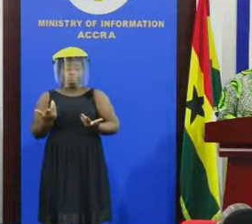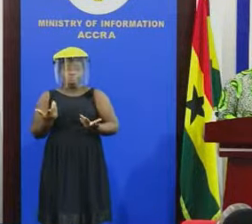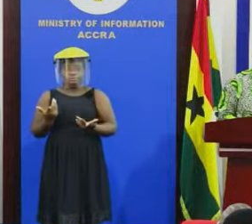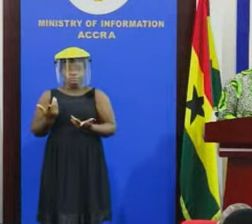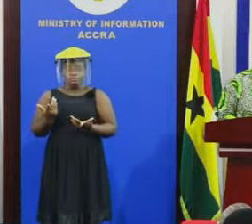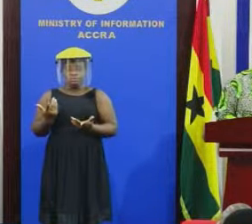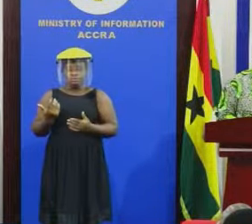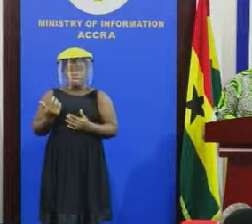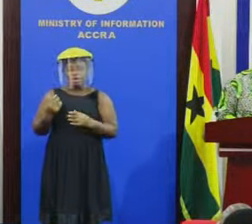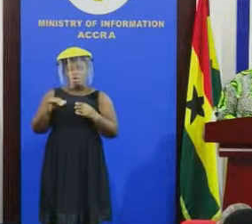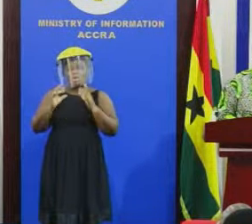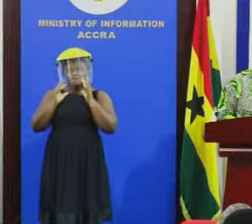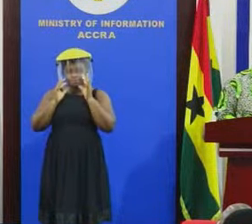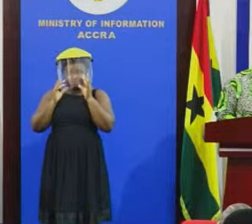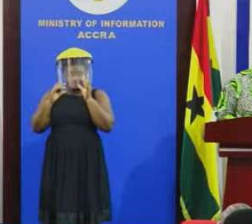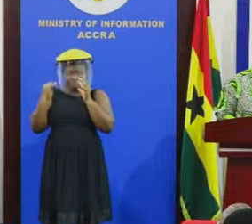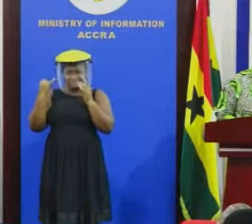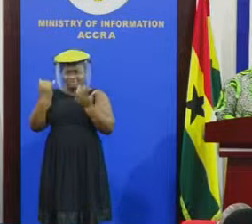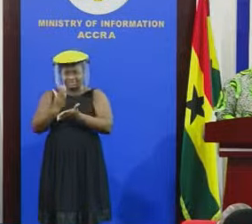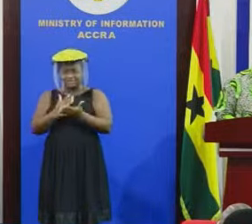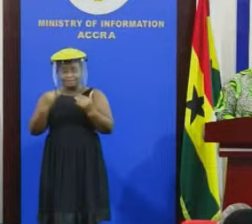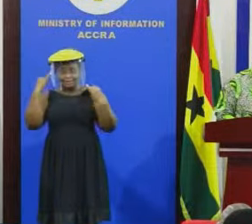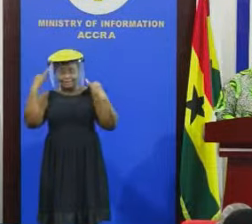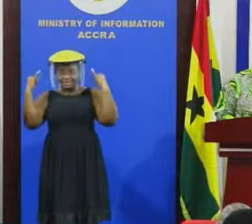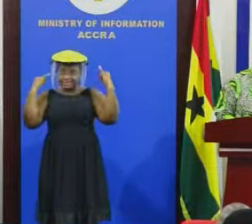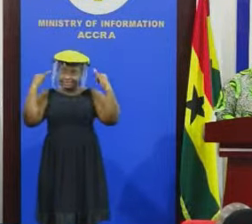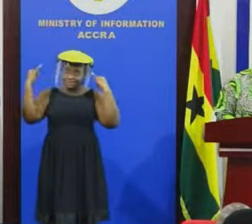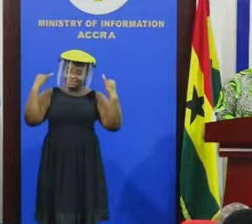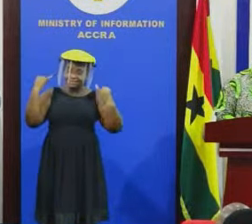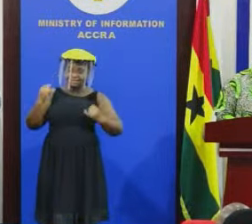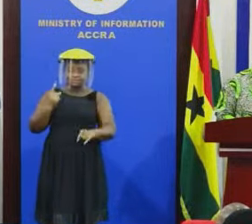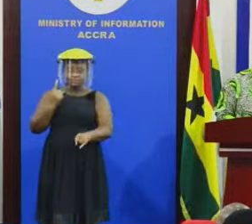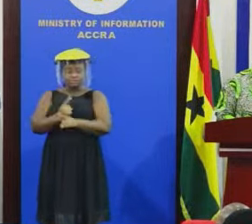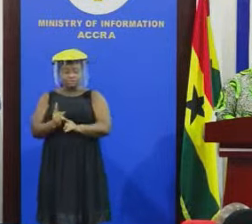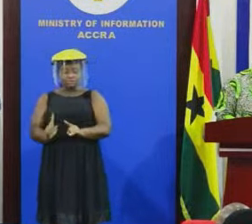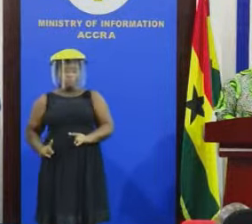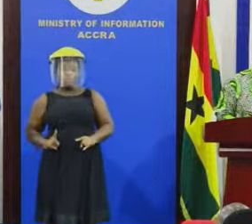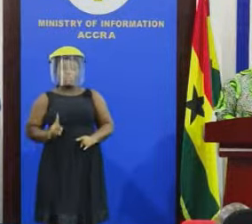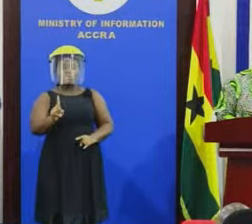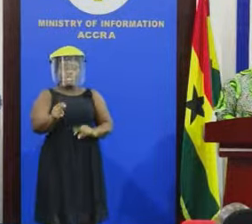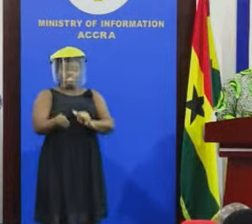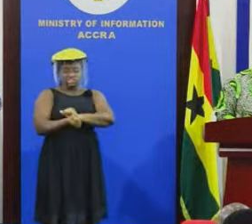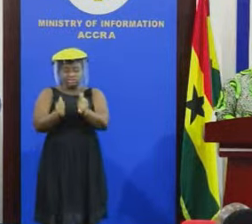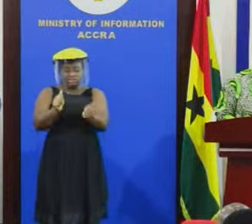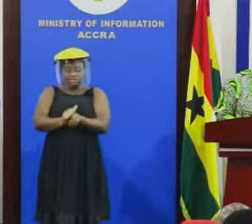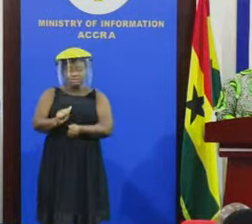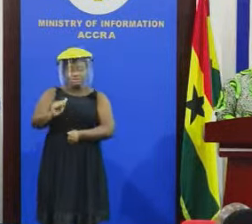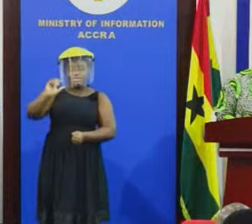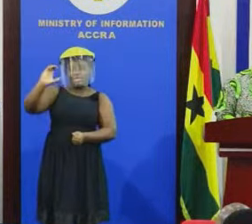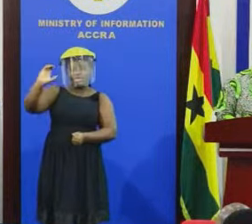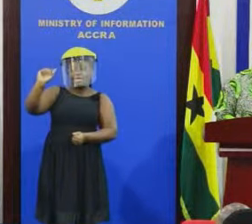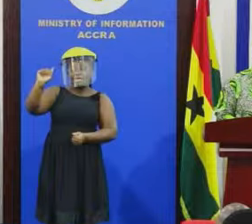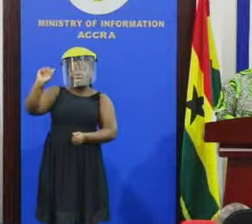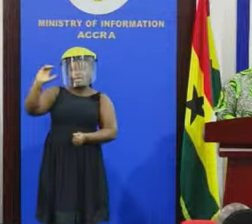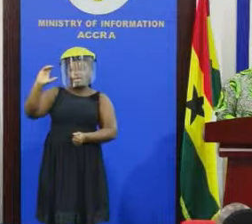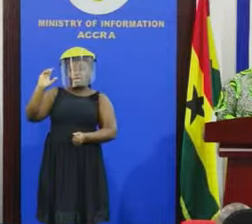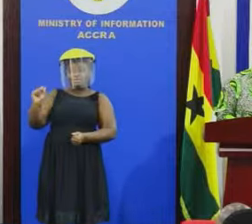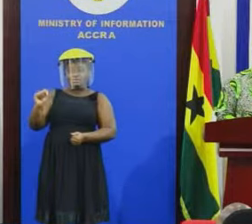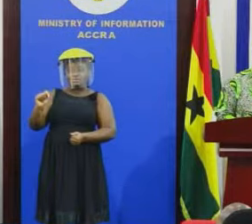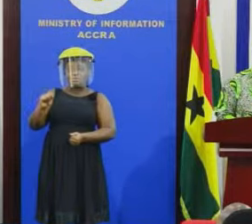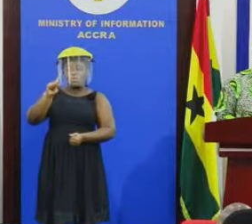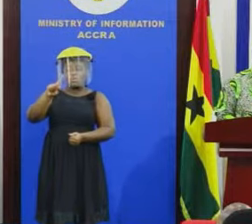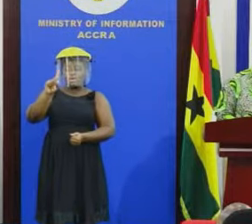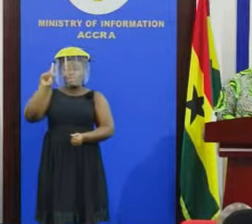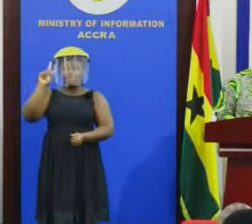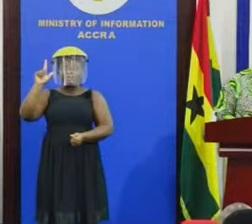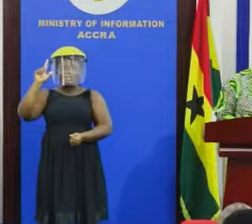There are views to the effect that instead of just going in and amending section 193 and